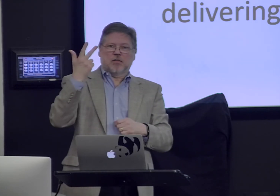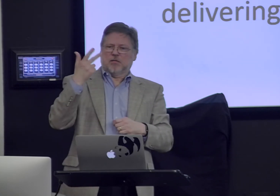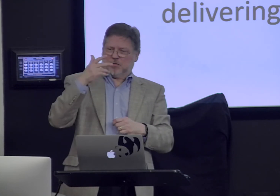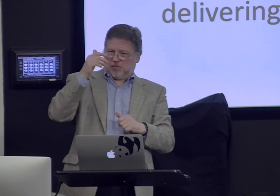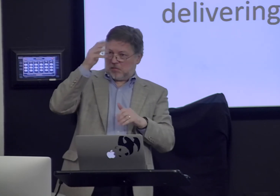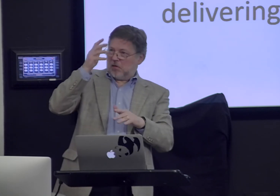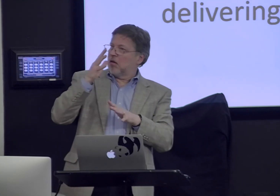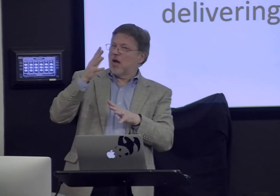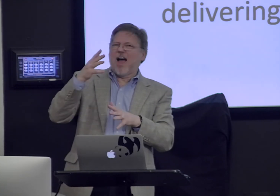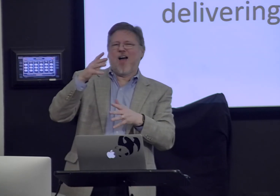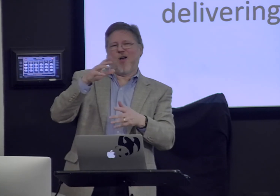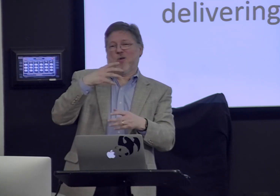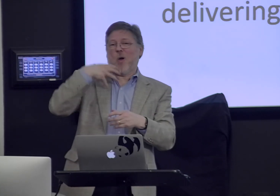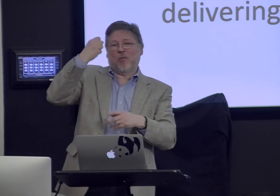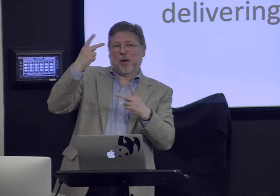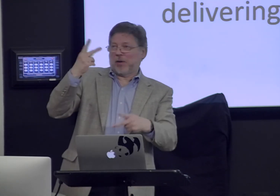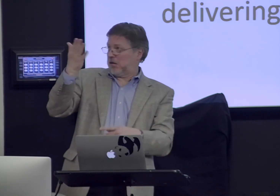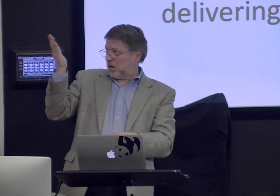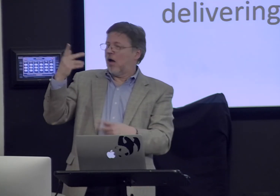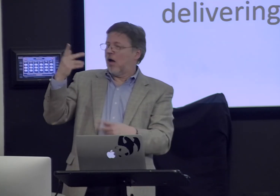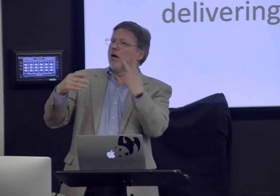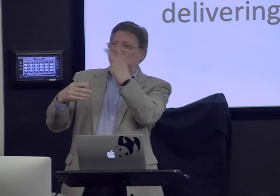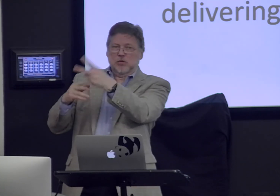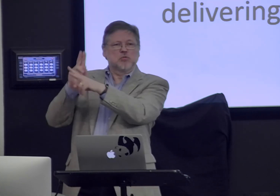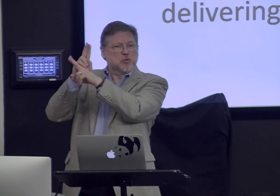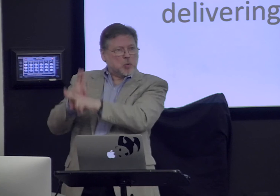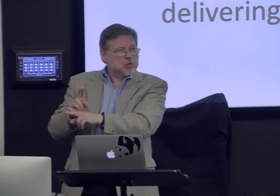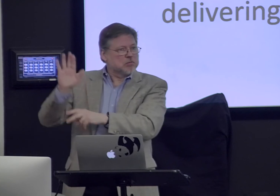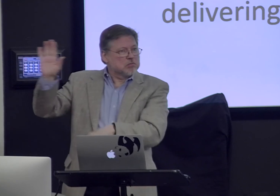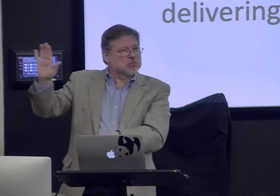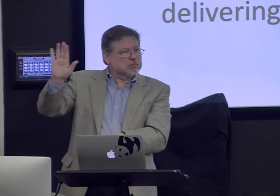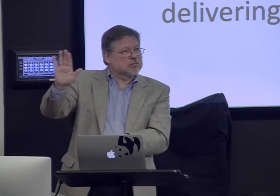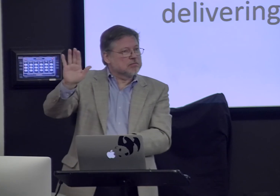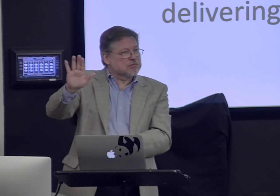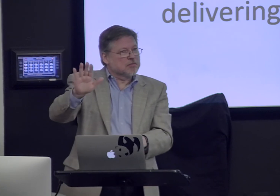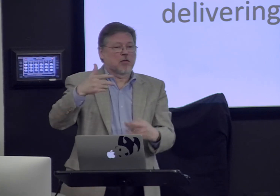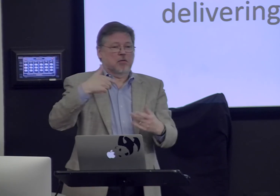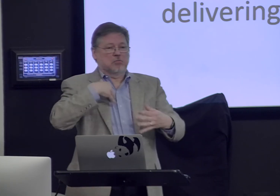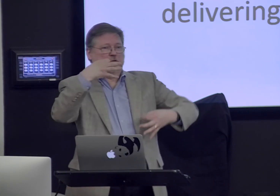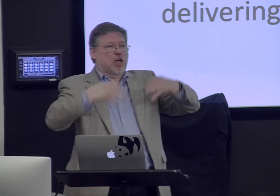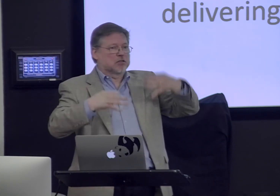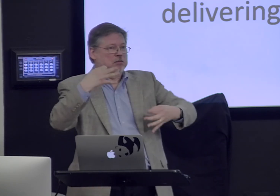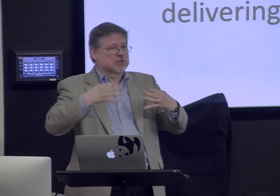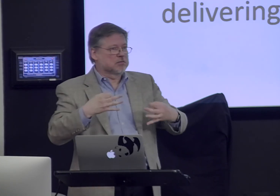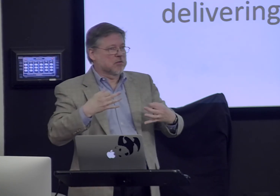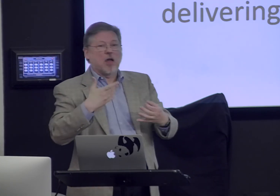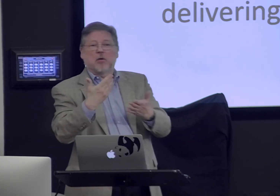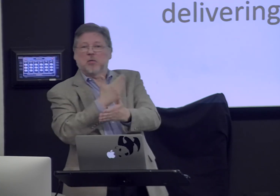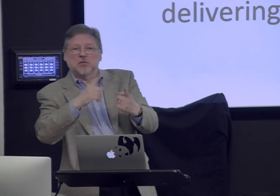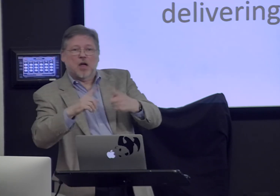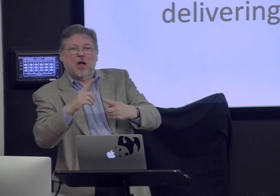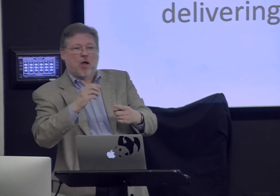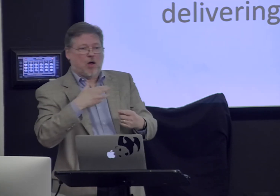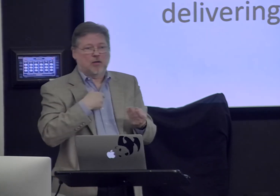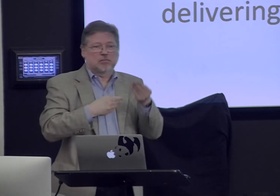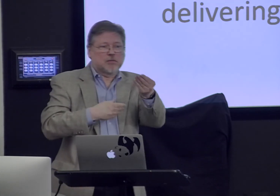to put into a dictionary. We really are dependent on the lexicographer's decisions, and so we can only make judgments